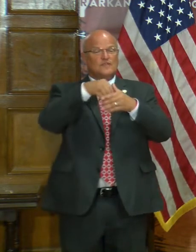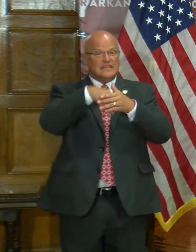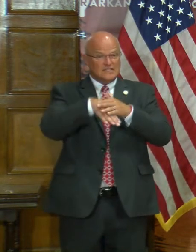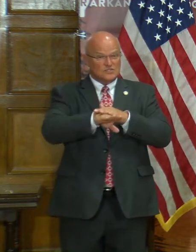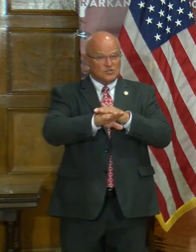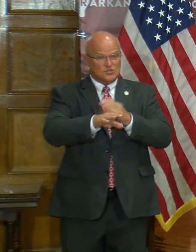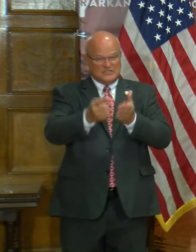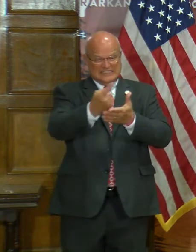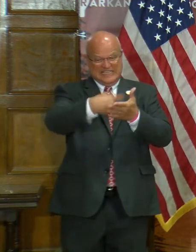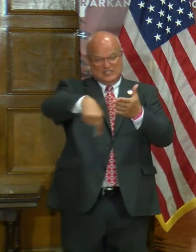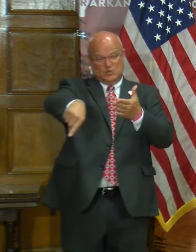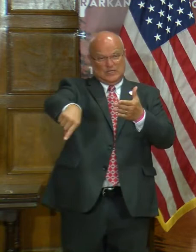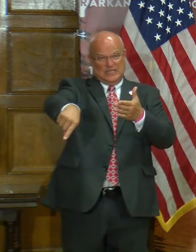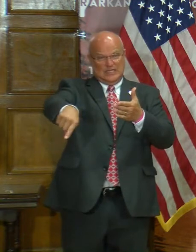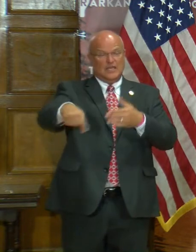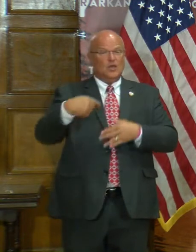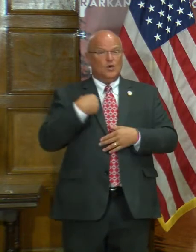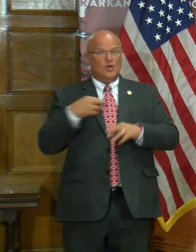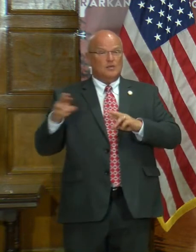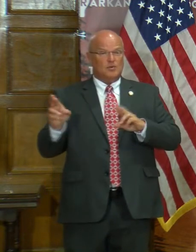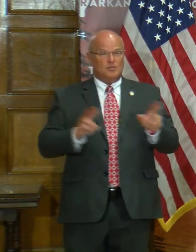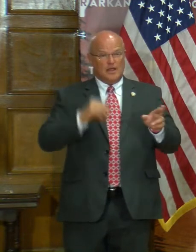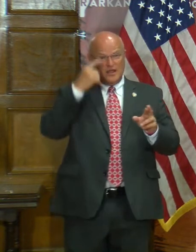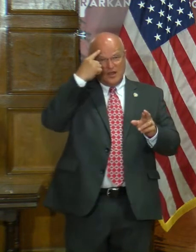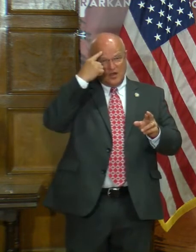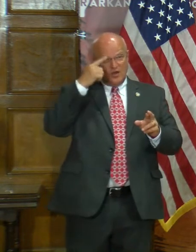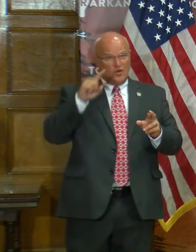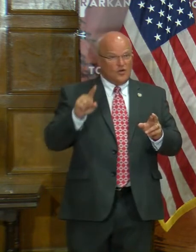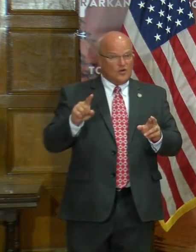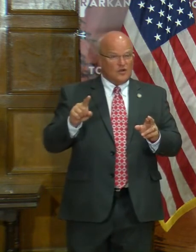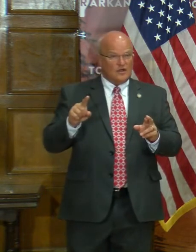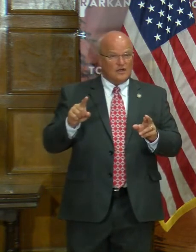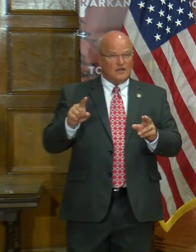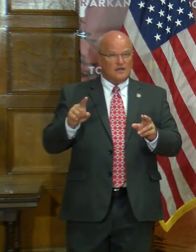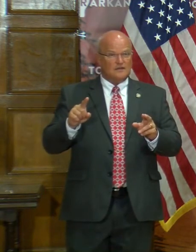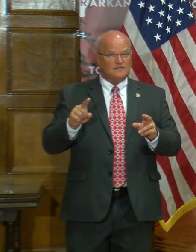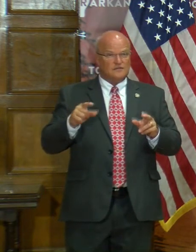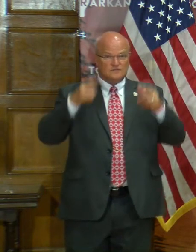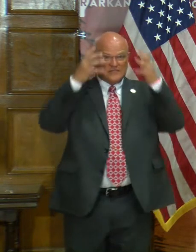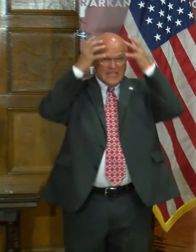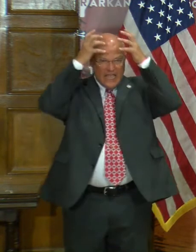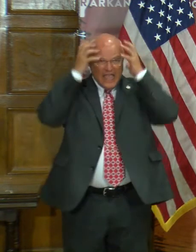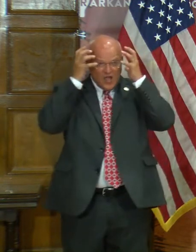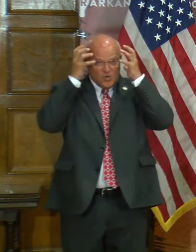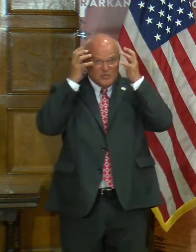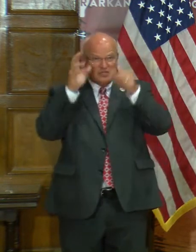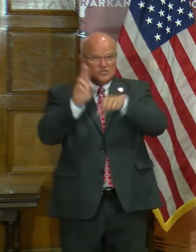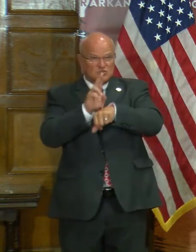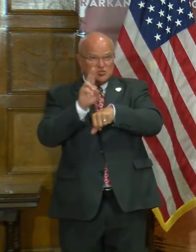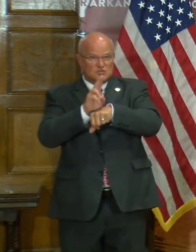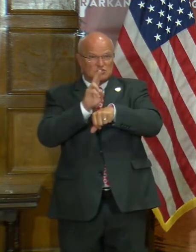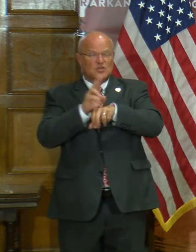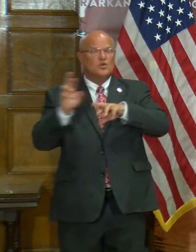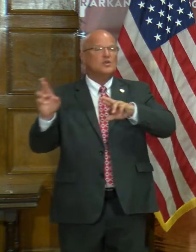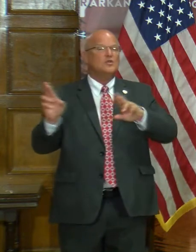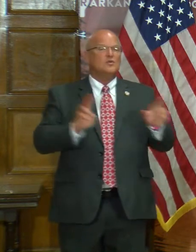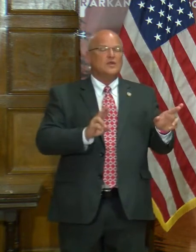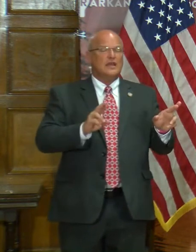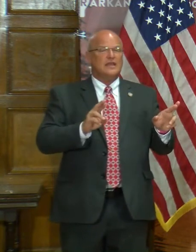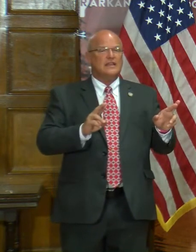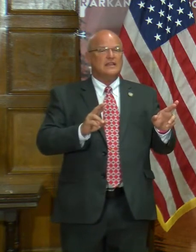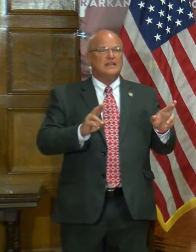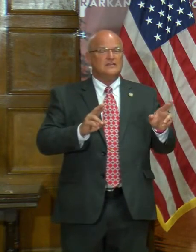into next week as we prepare for helmet usage, as we prepare